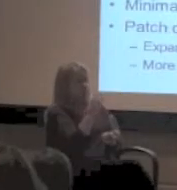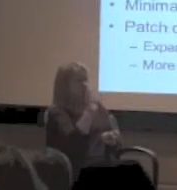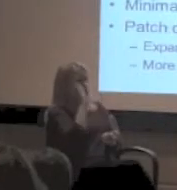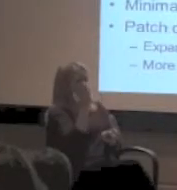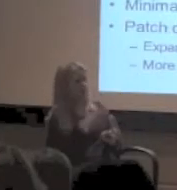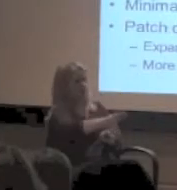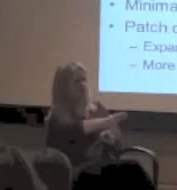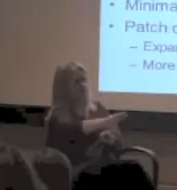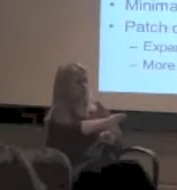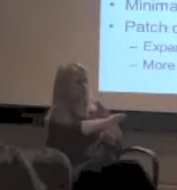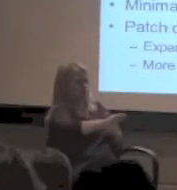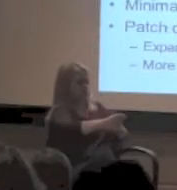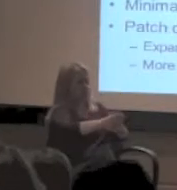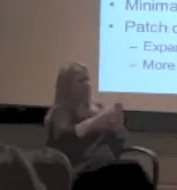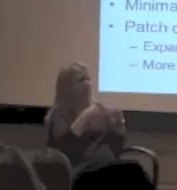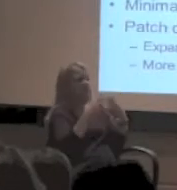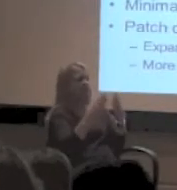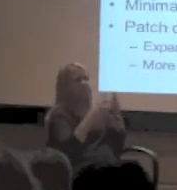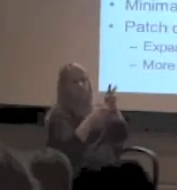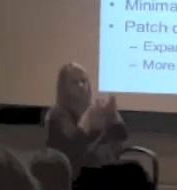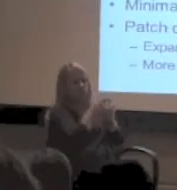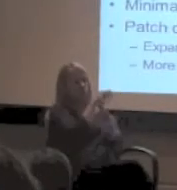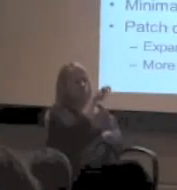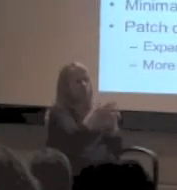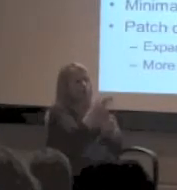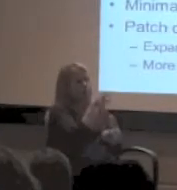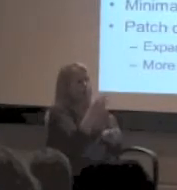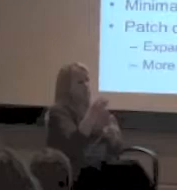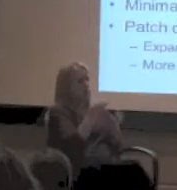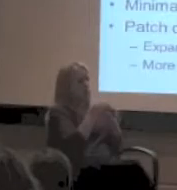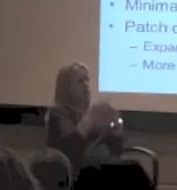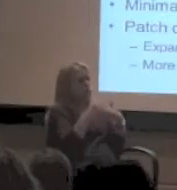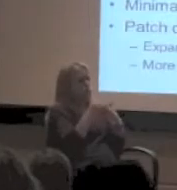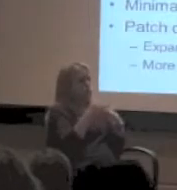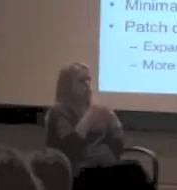all we're doing is just giving the brainstem and the spinal cord a little bit more room.